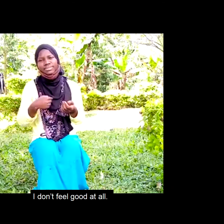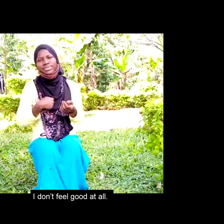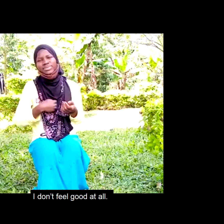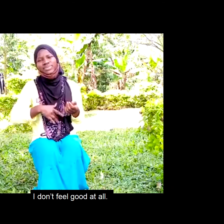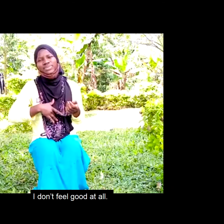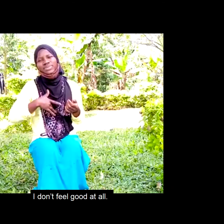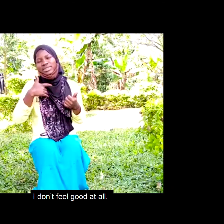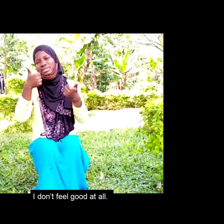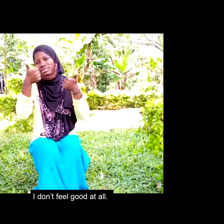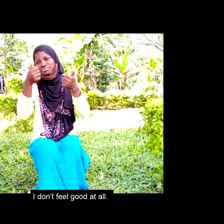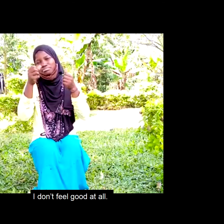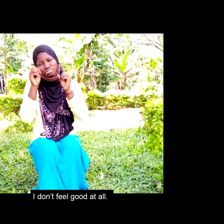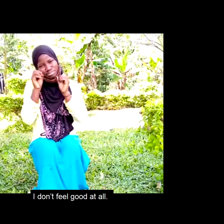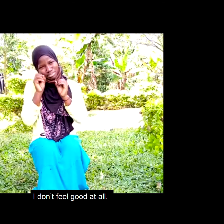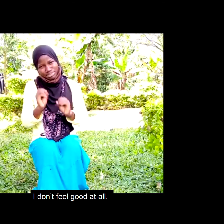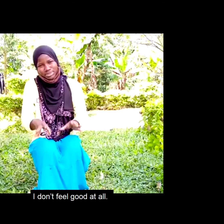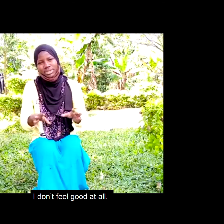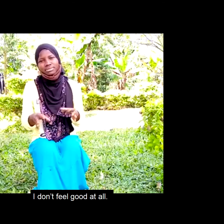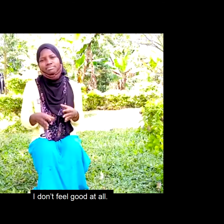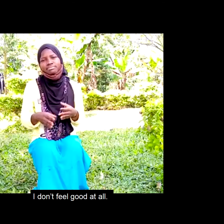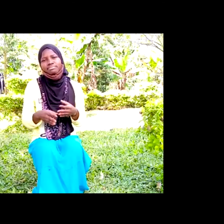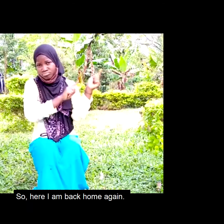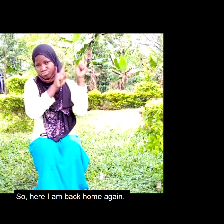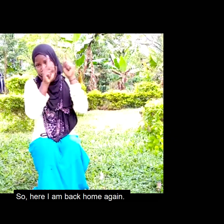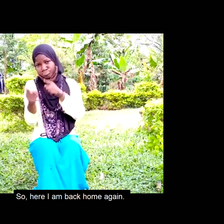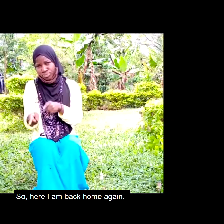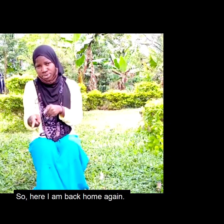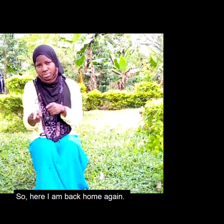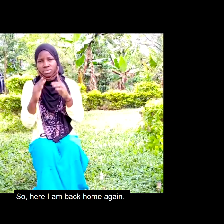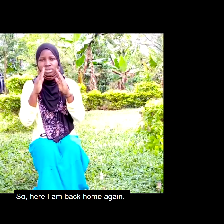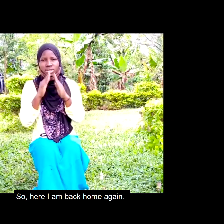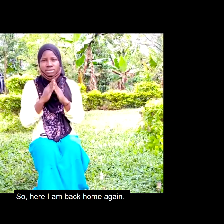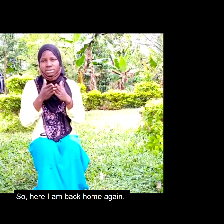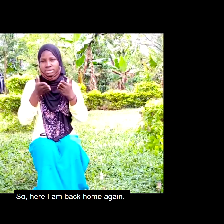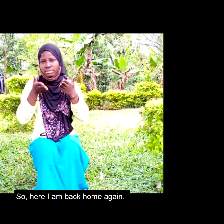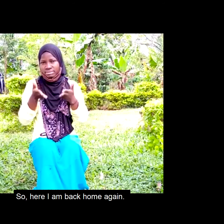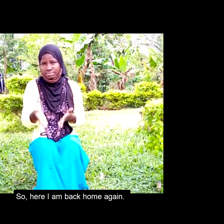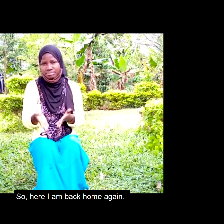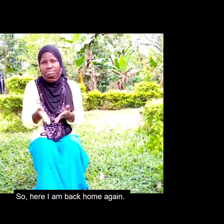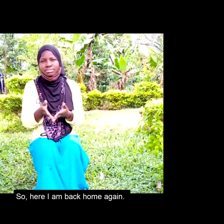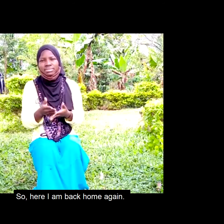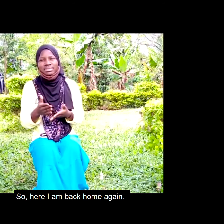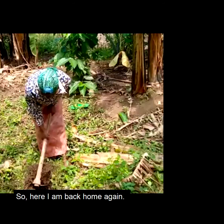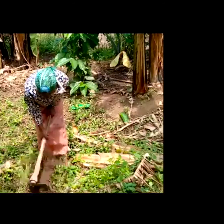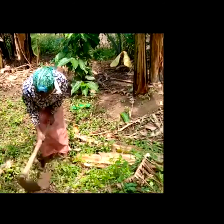I don't feel good at all. So, here I am, back home again.